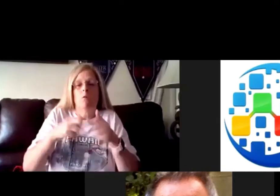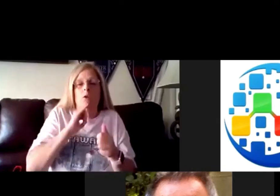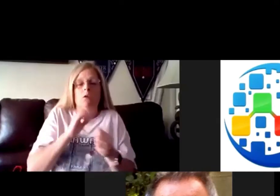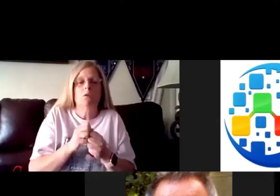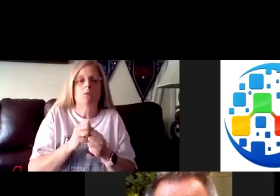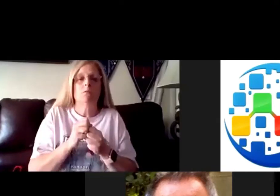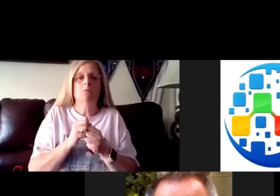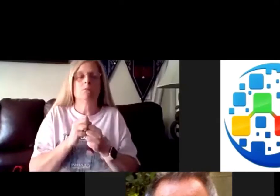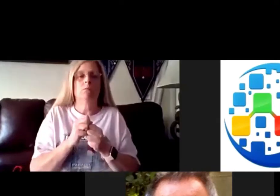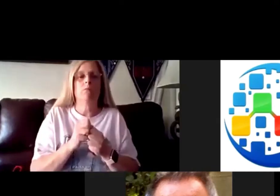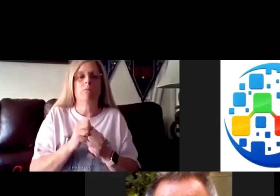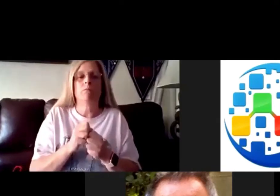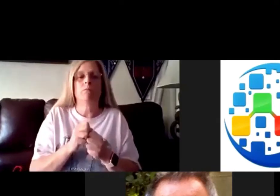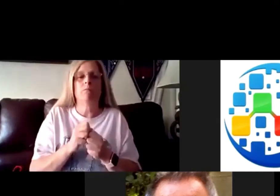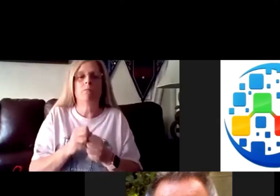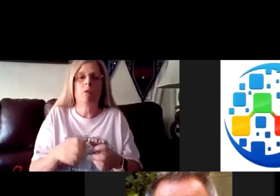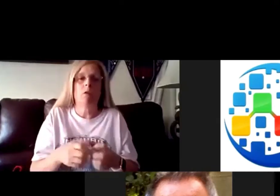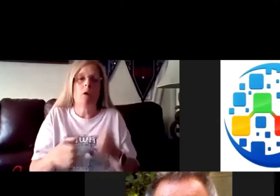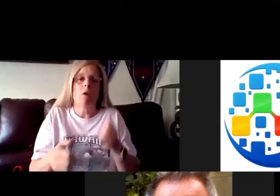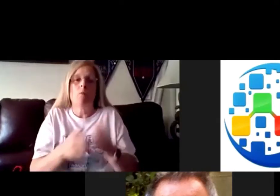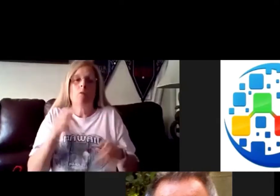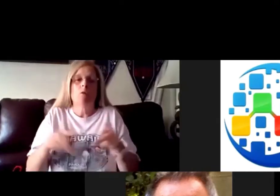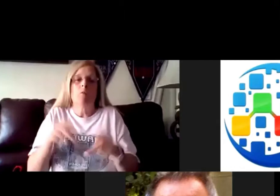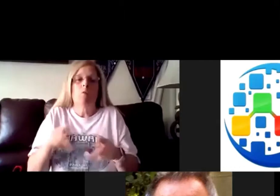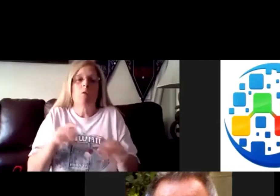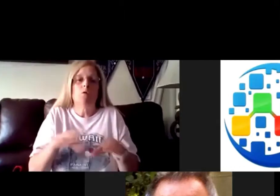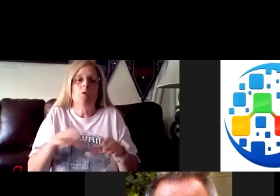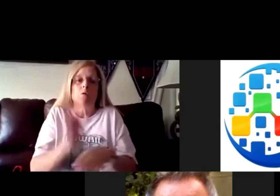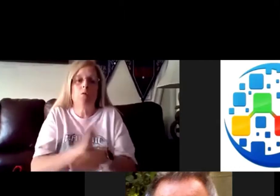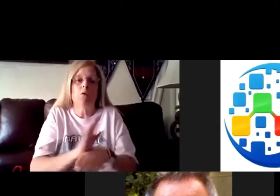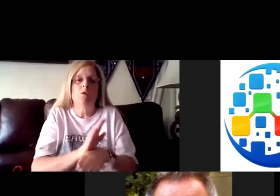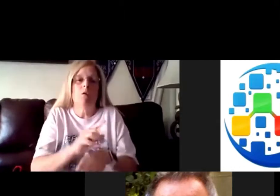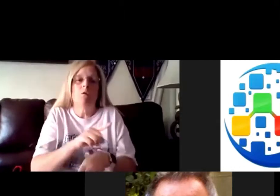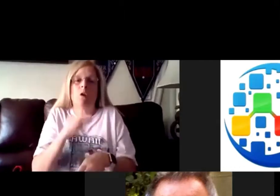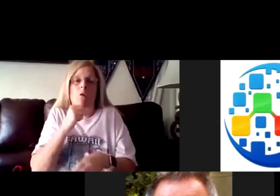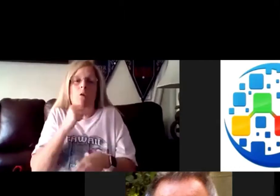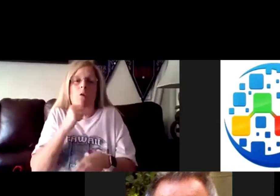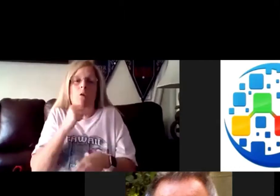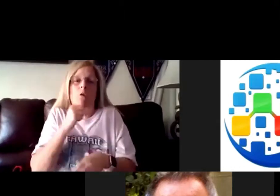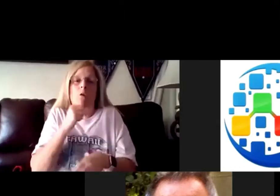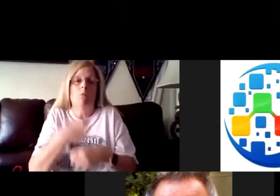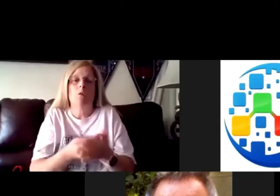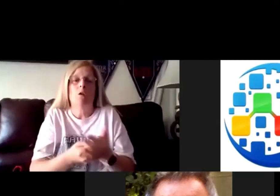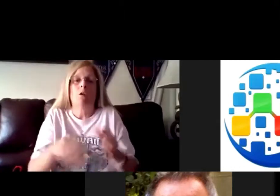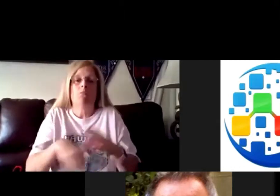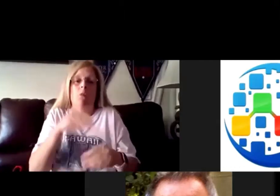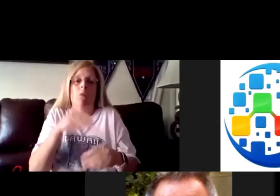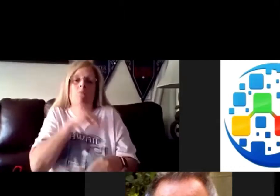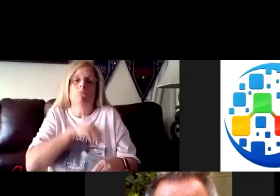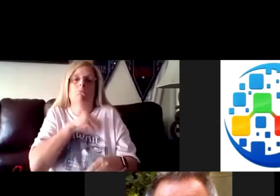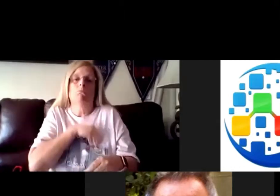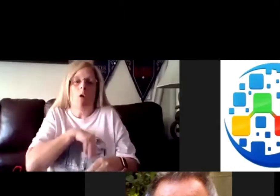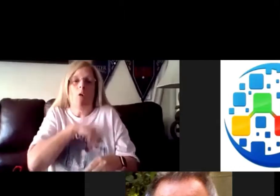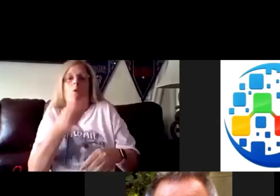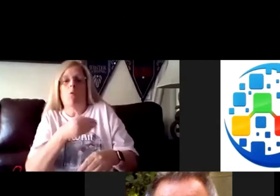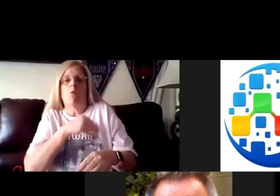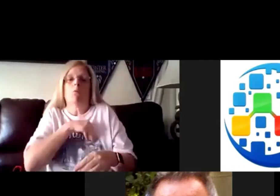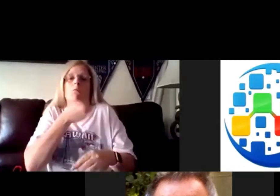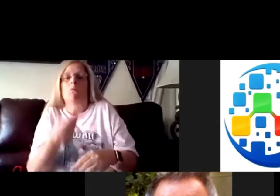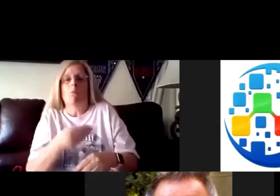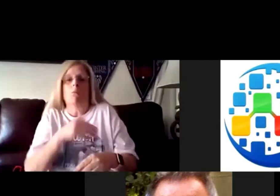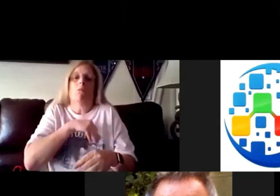the majority of the people that do these businesses, they don't make any money. They just go out of pocket all the time. That is